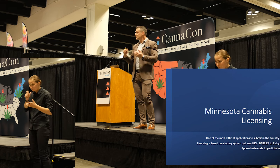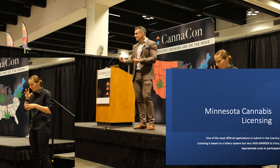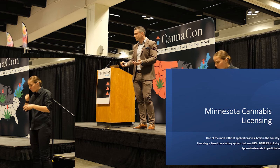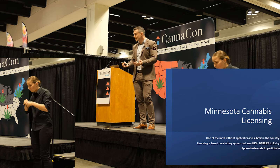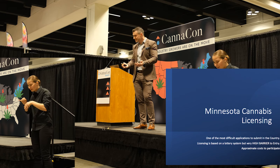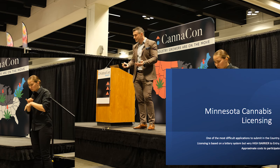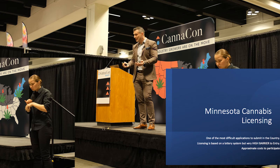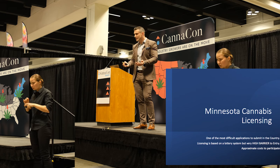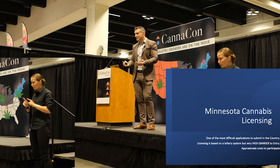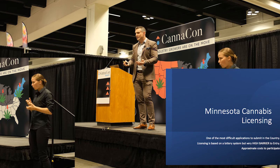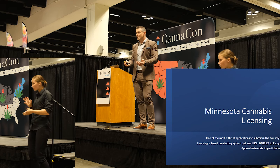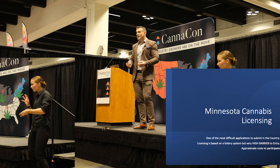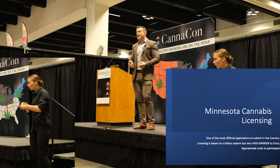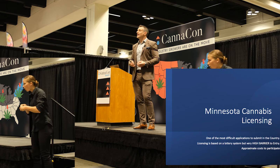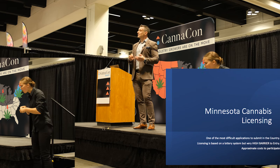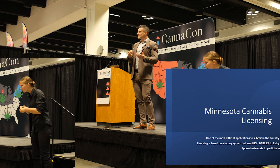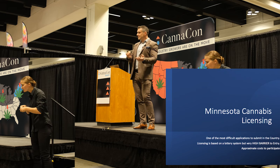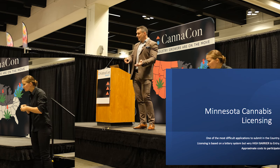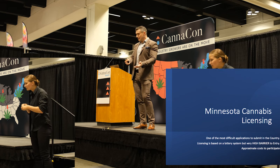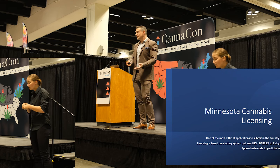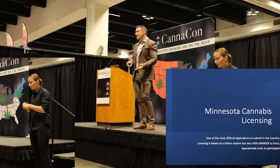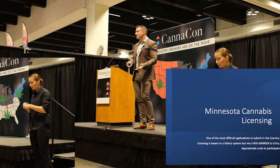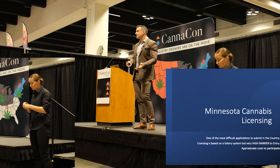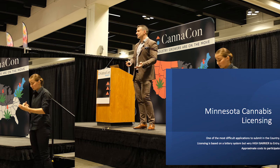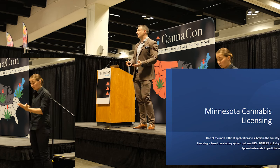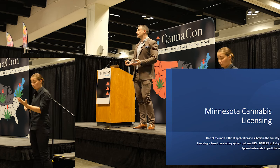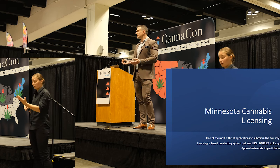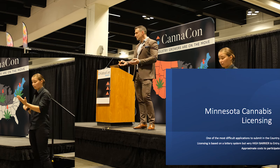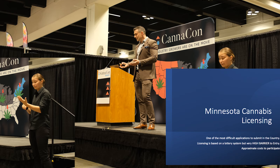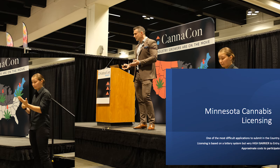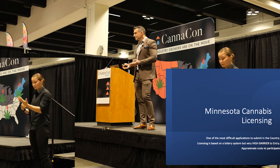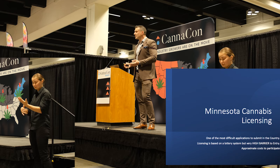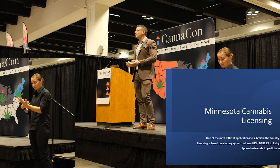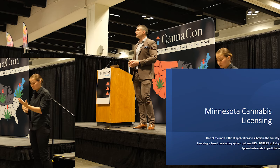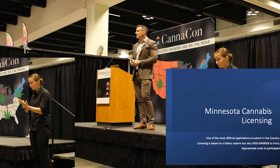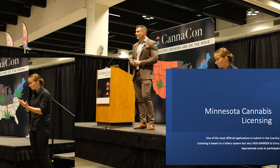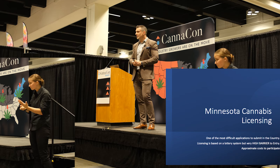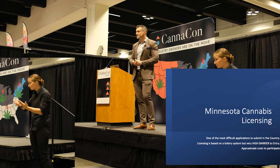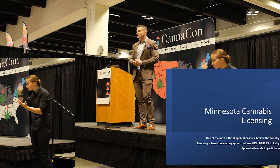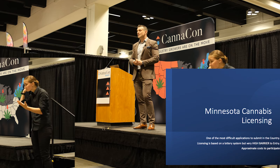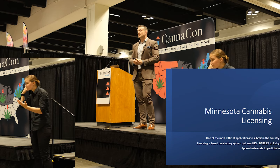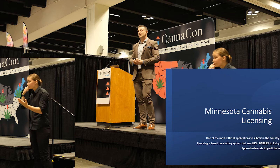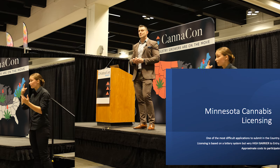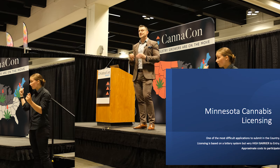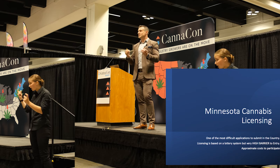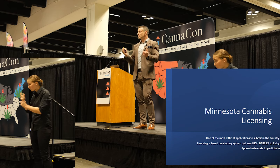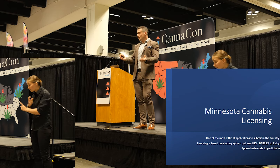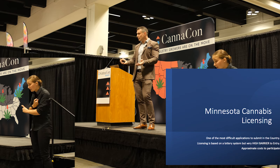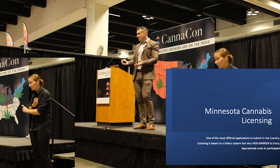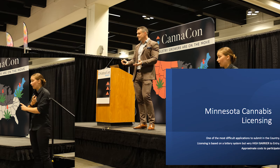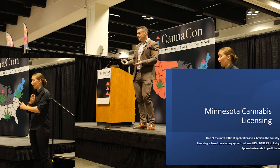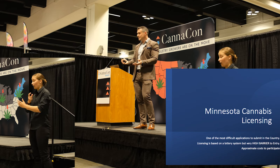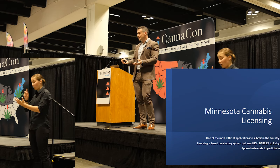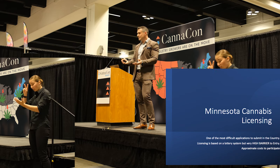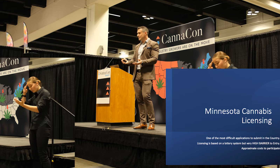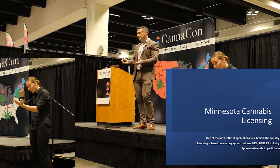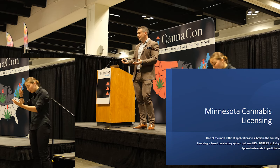still very interested in participating. It can be challenging. It can be difficult. There can be pitfalls. You can